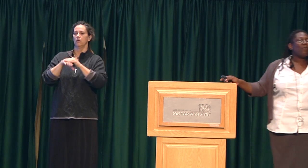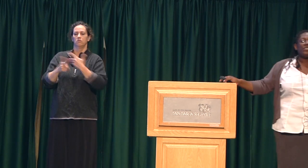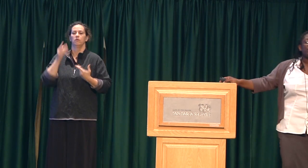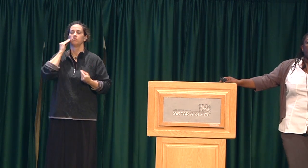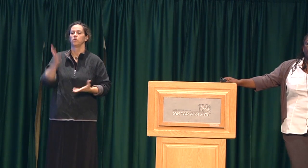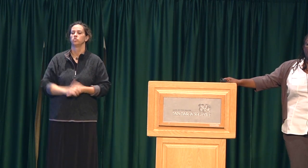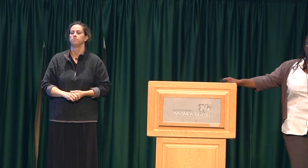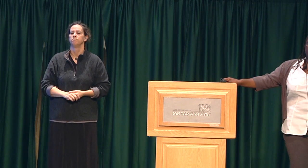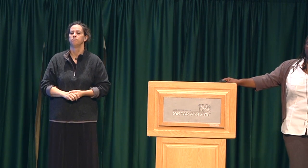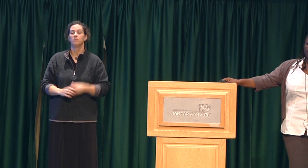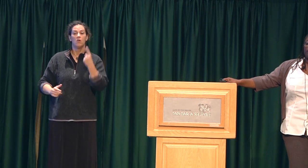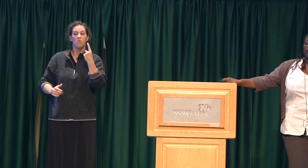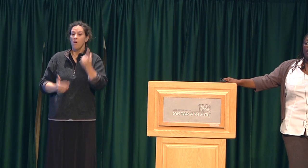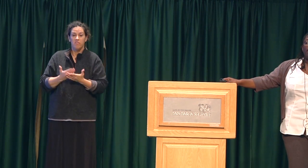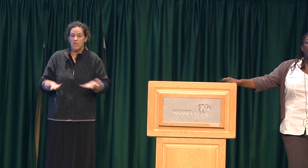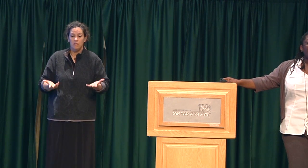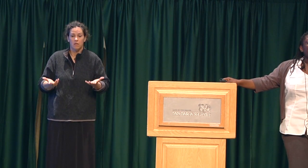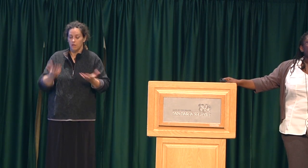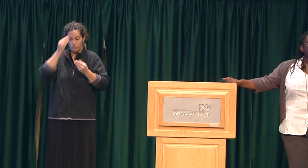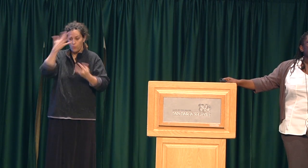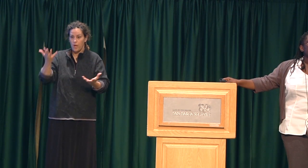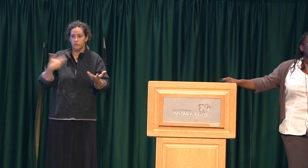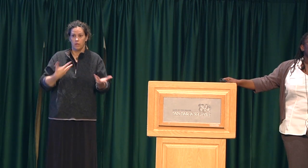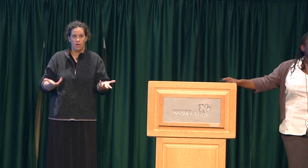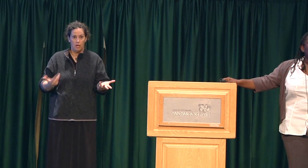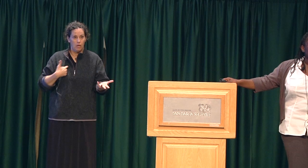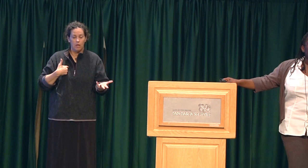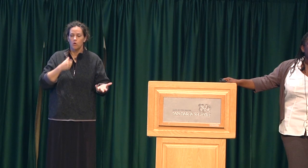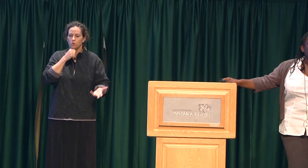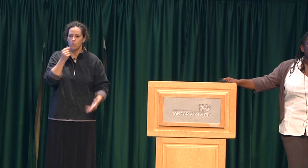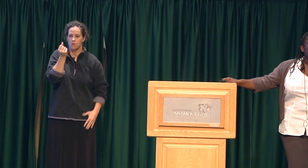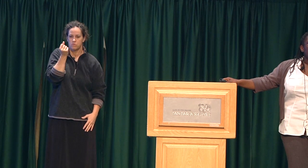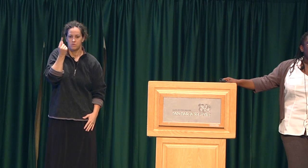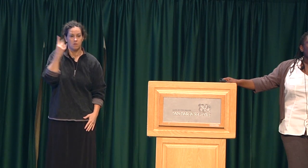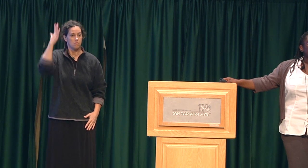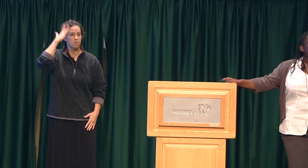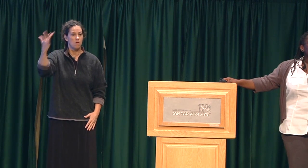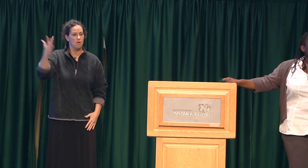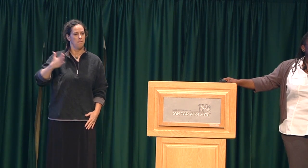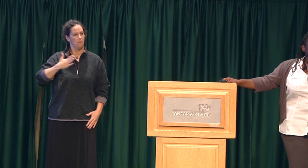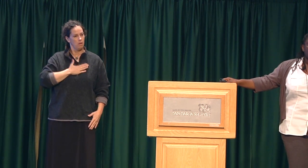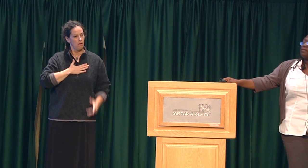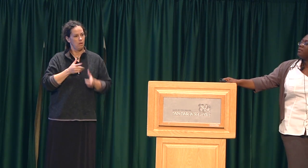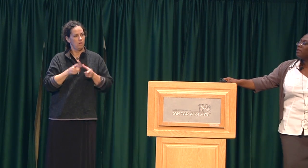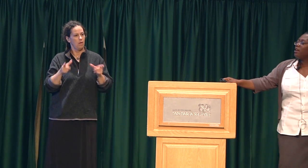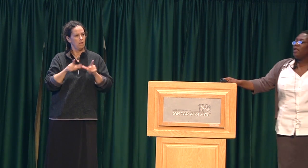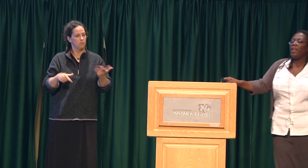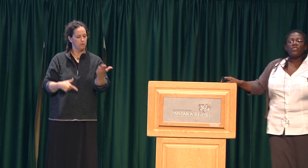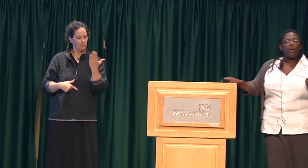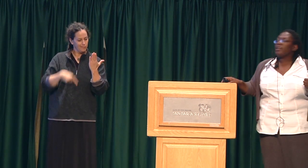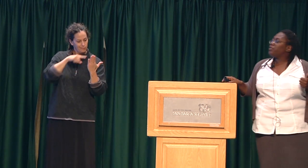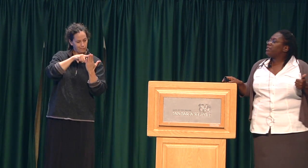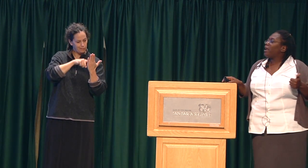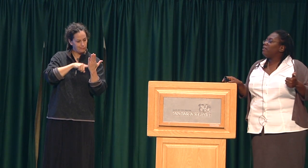One was that we just don't understand it. Nothing is presented in our language. Everything is written,